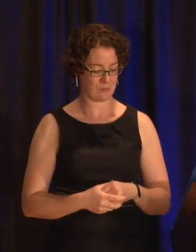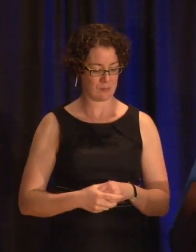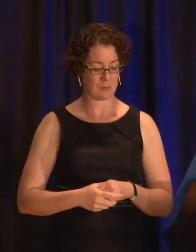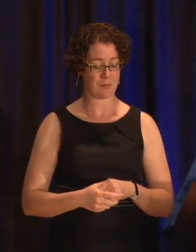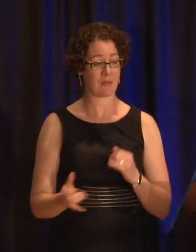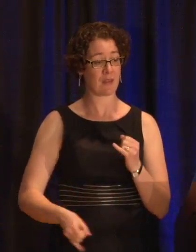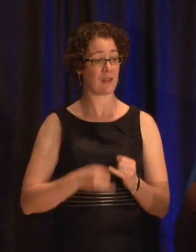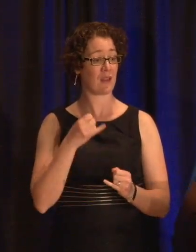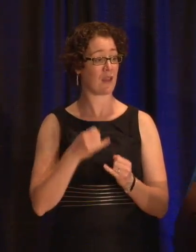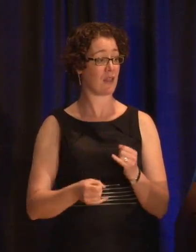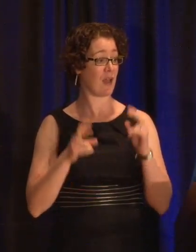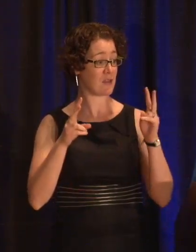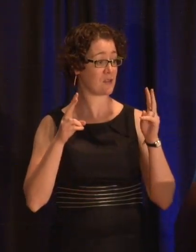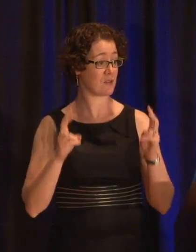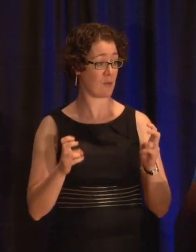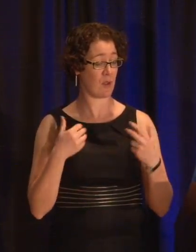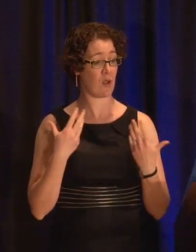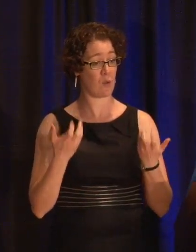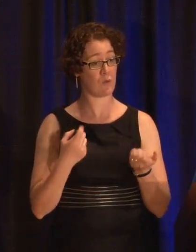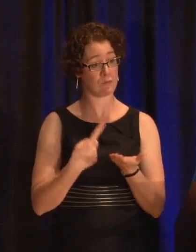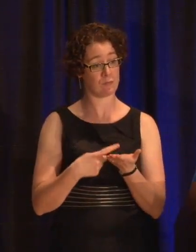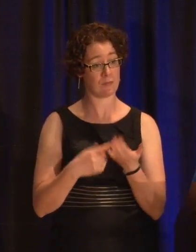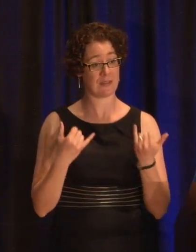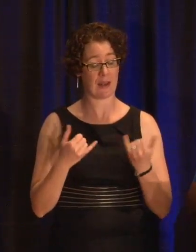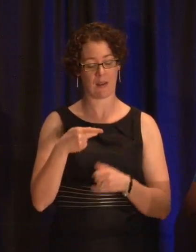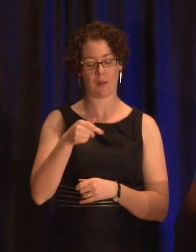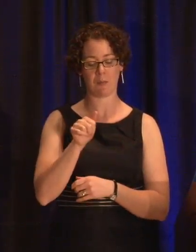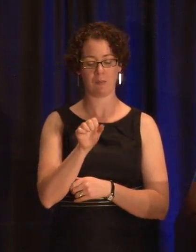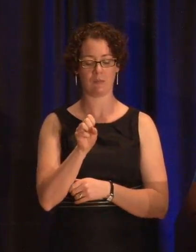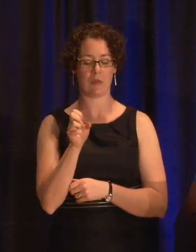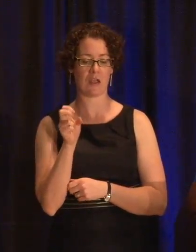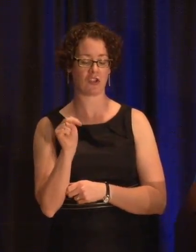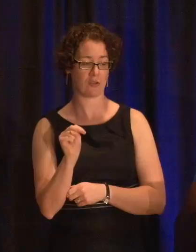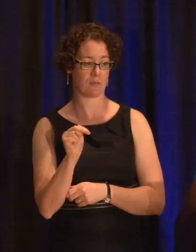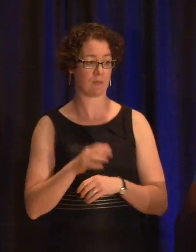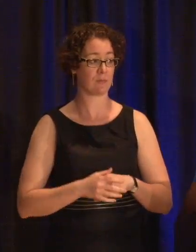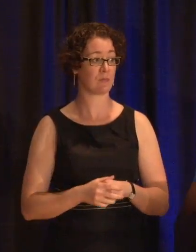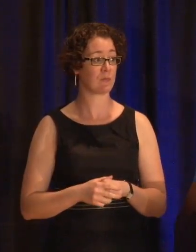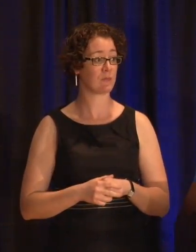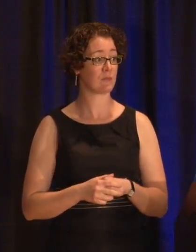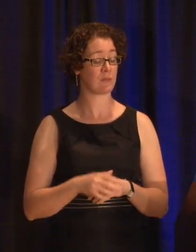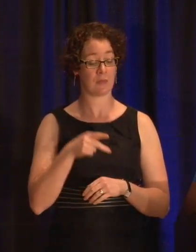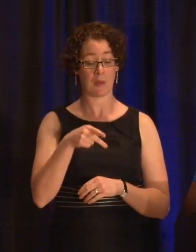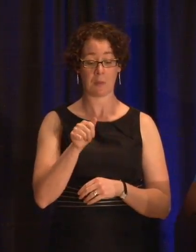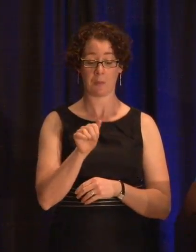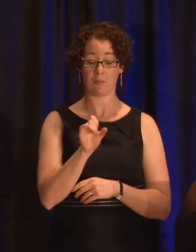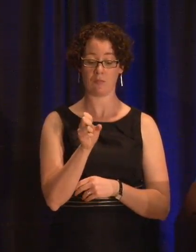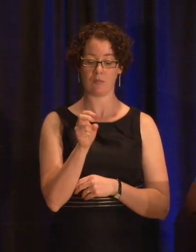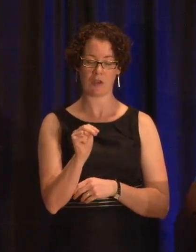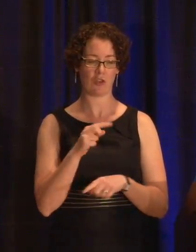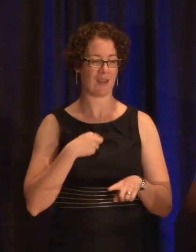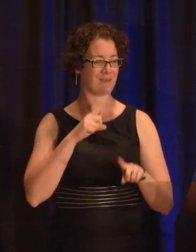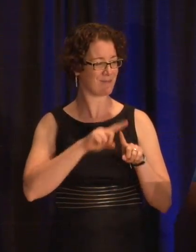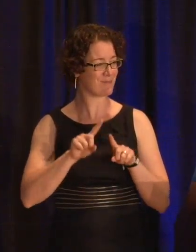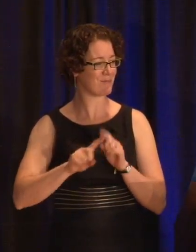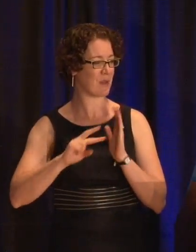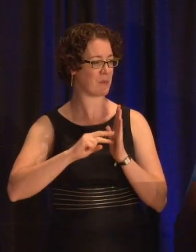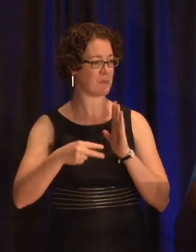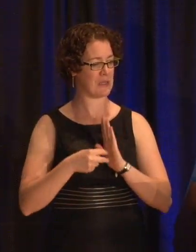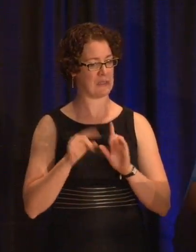The last major topic I would like to discuss is passion. This term has many different meanings depending on your